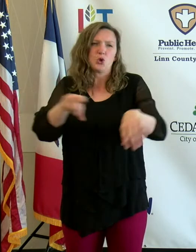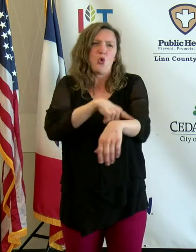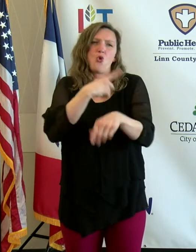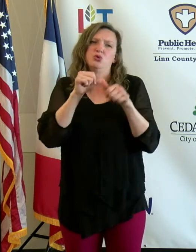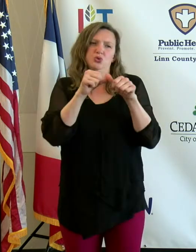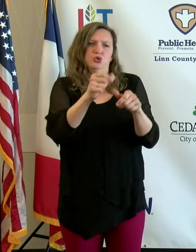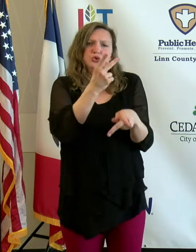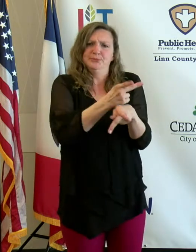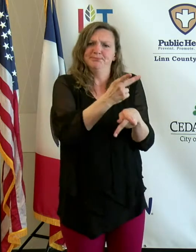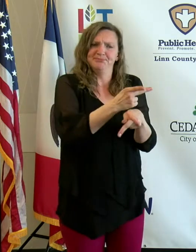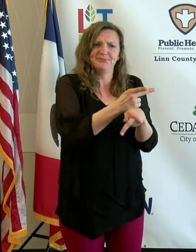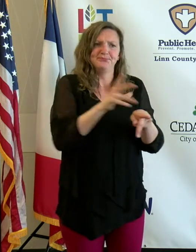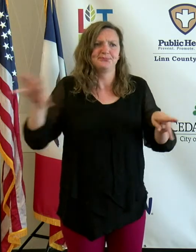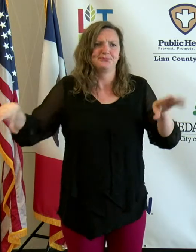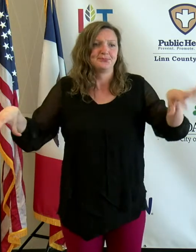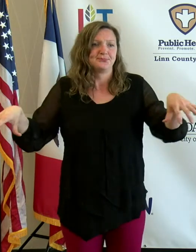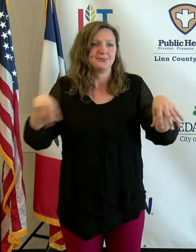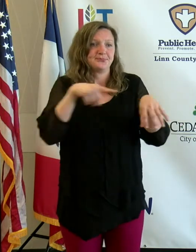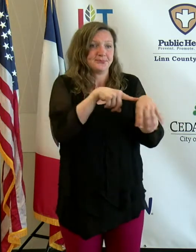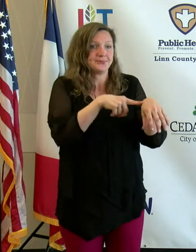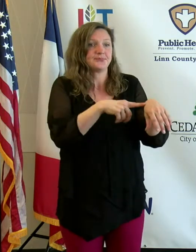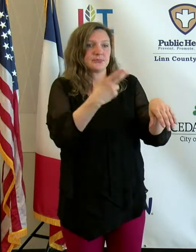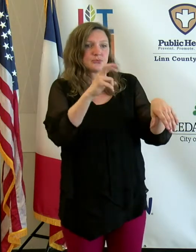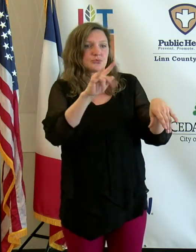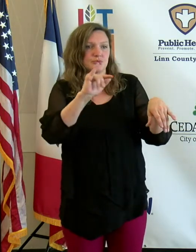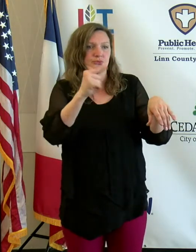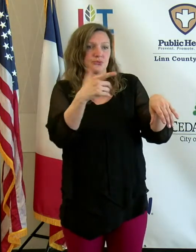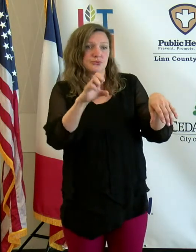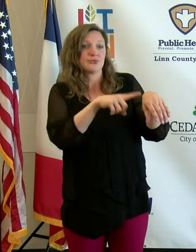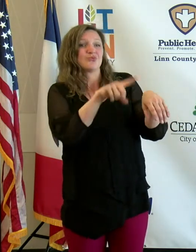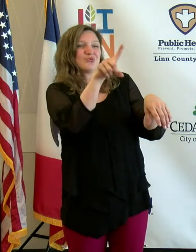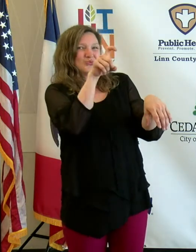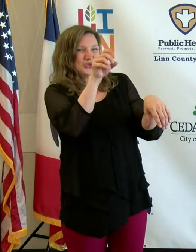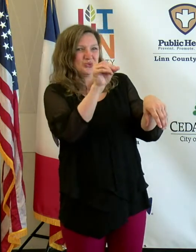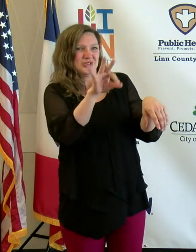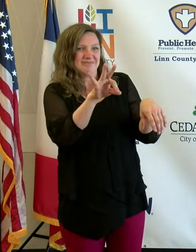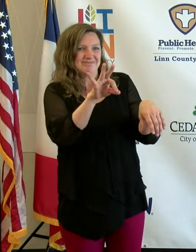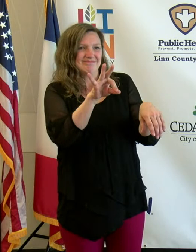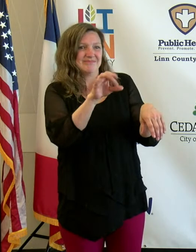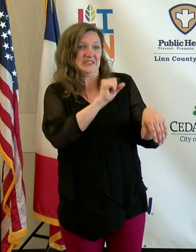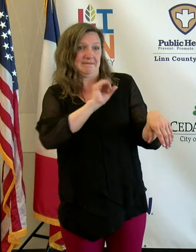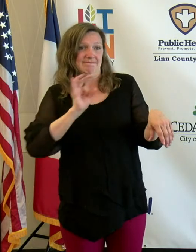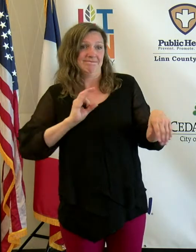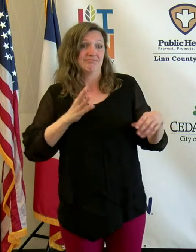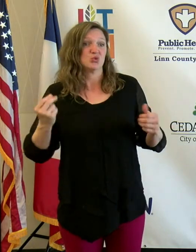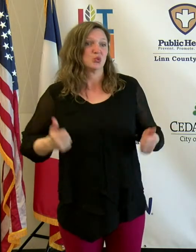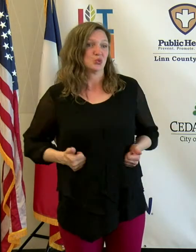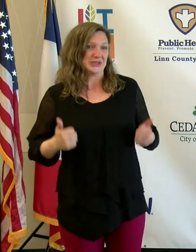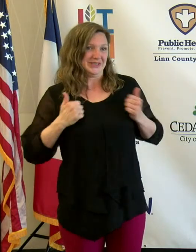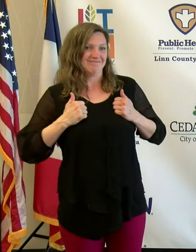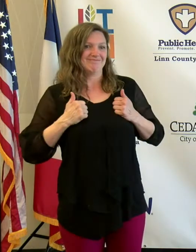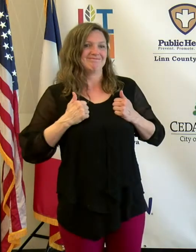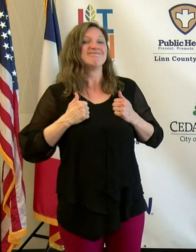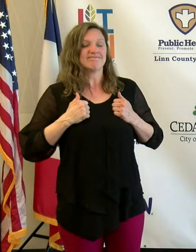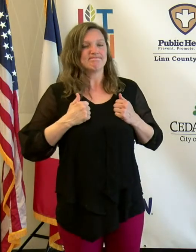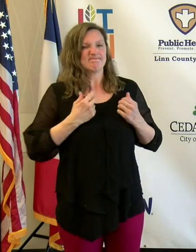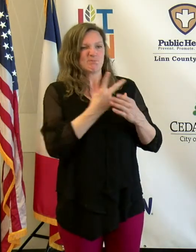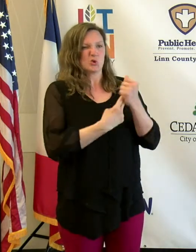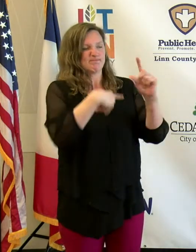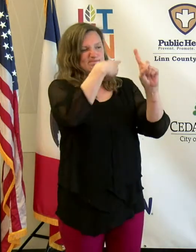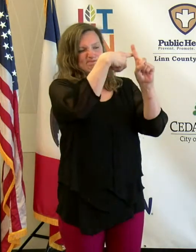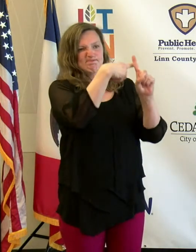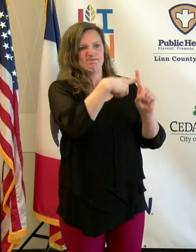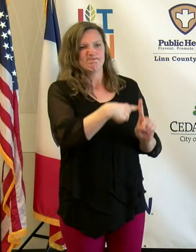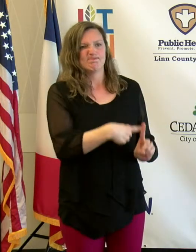Care, 109 staff and residents have tested positive for COVID-19, and 20 residents